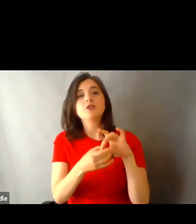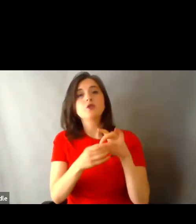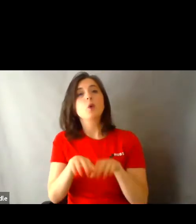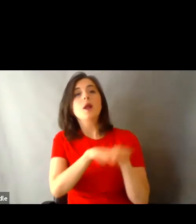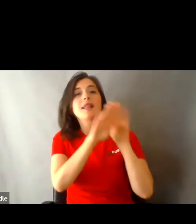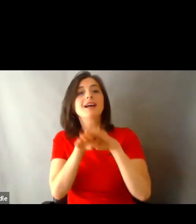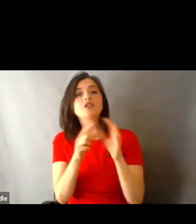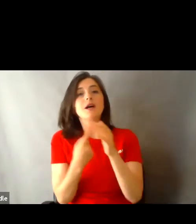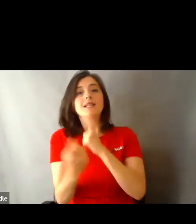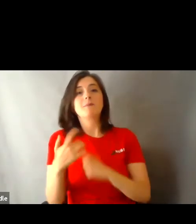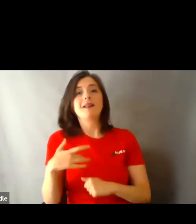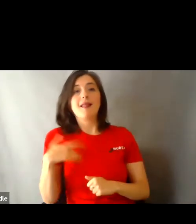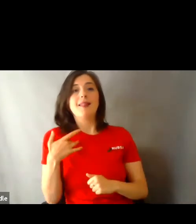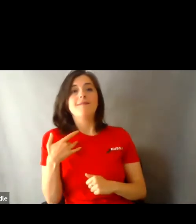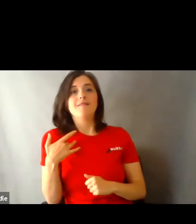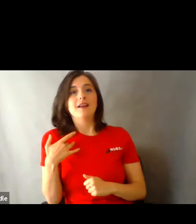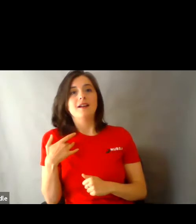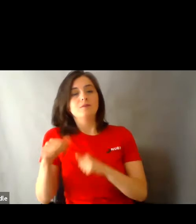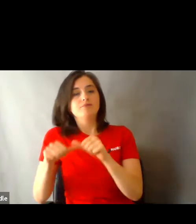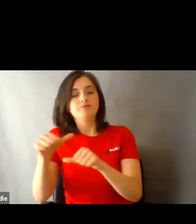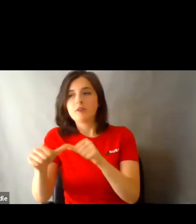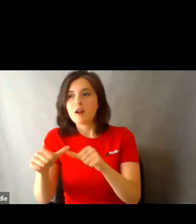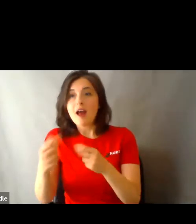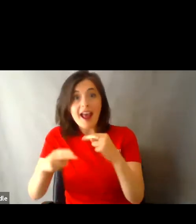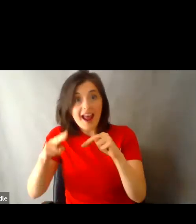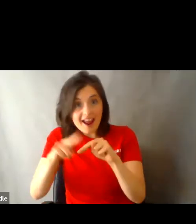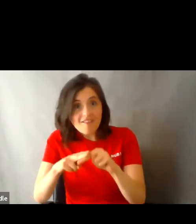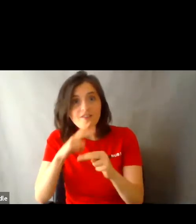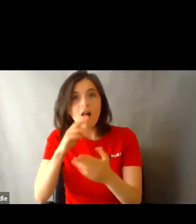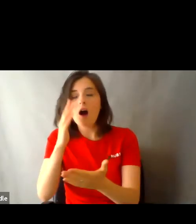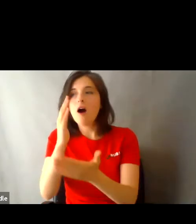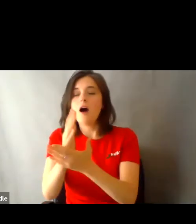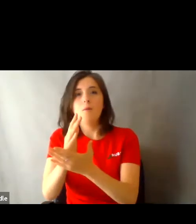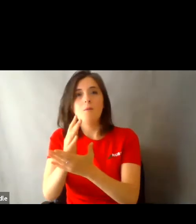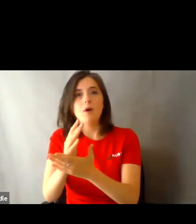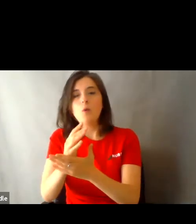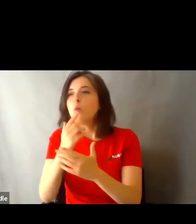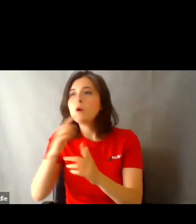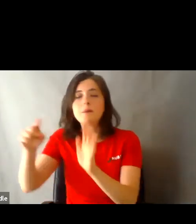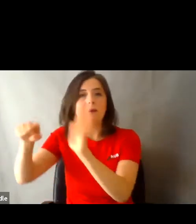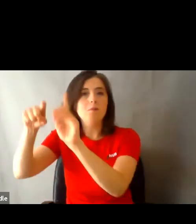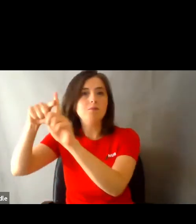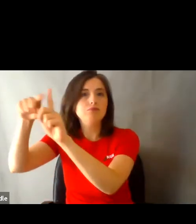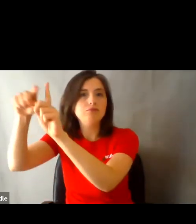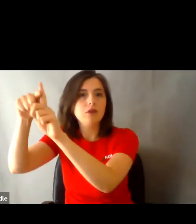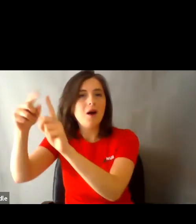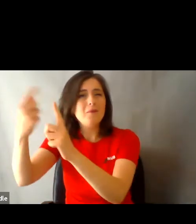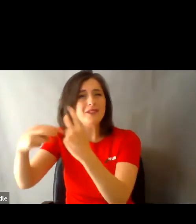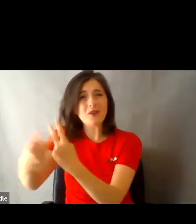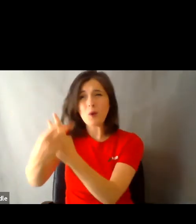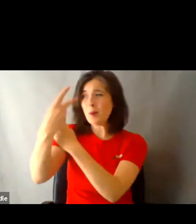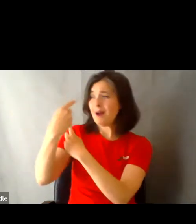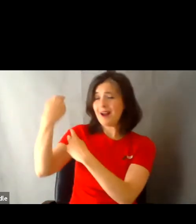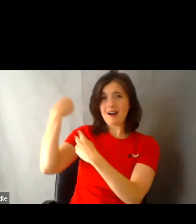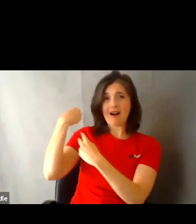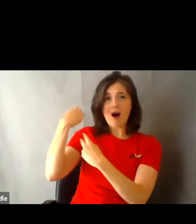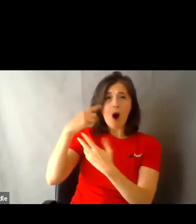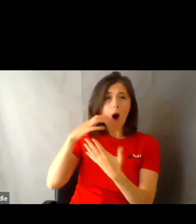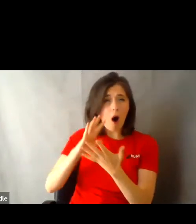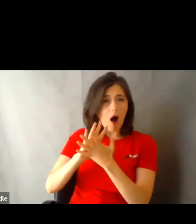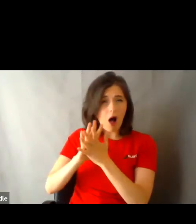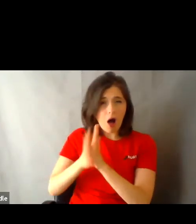be absolutely a massive step forward if we can see the devastation that's been wreaked on social care and